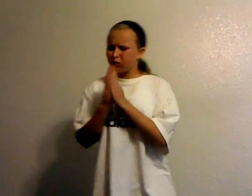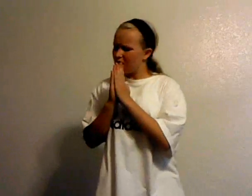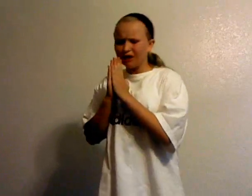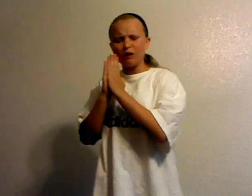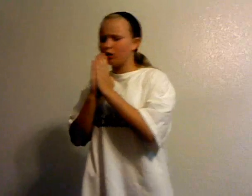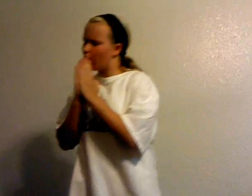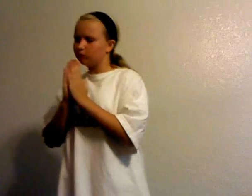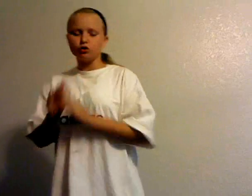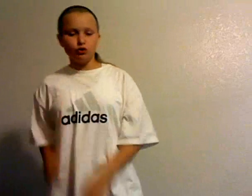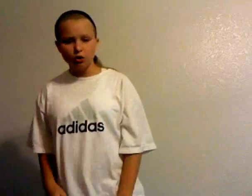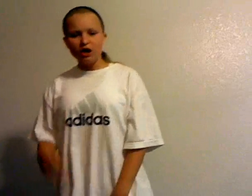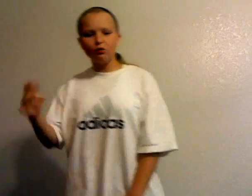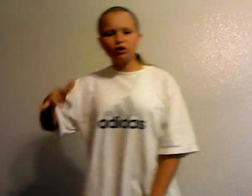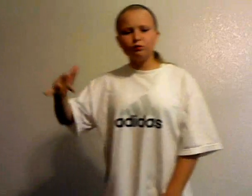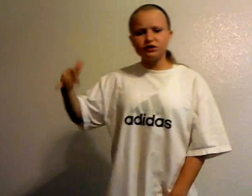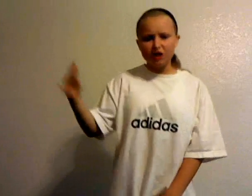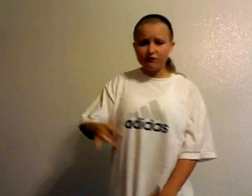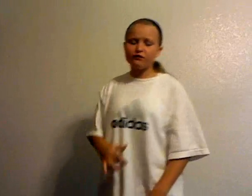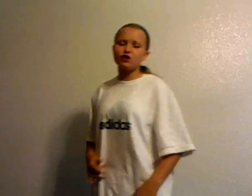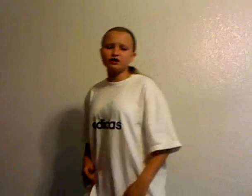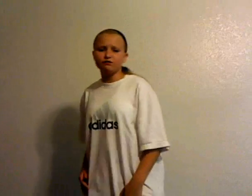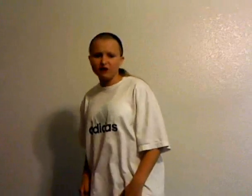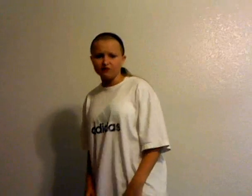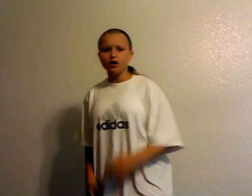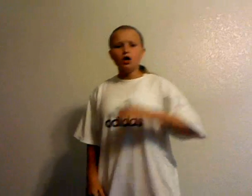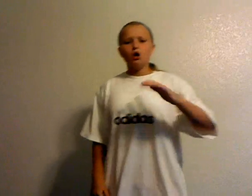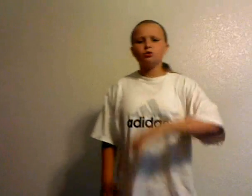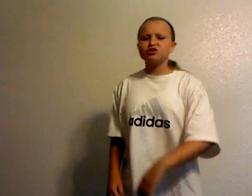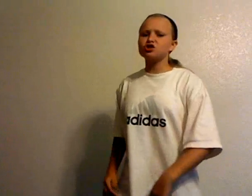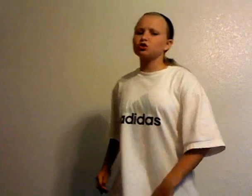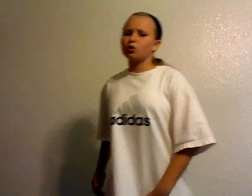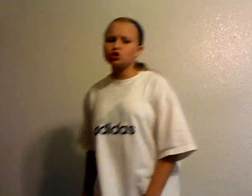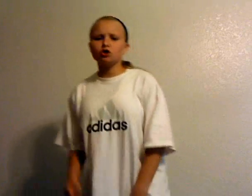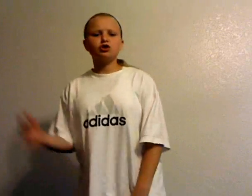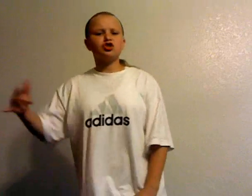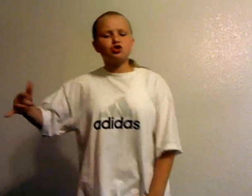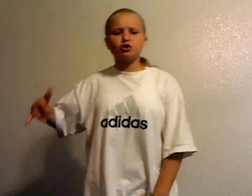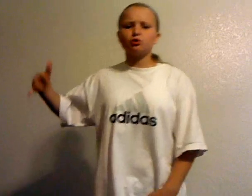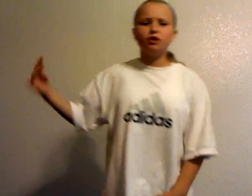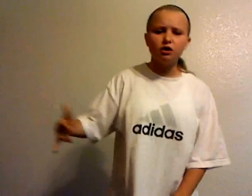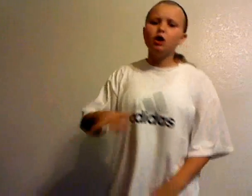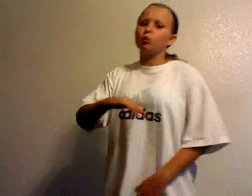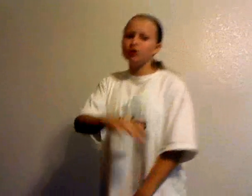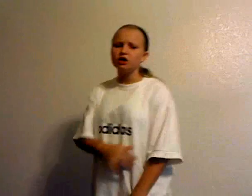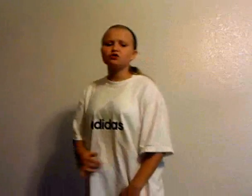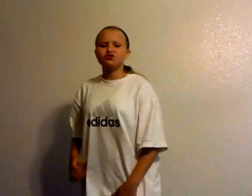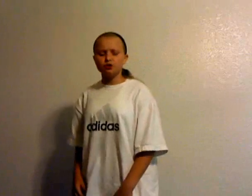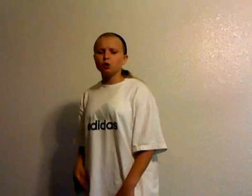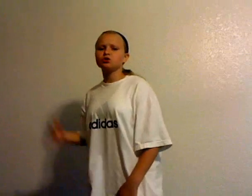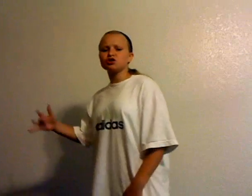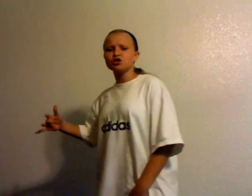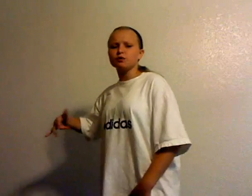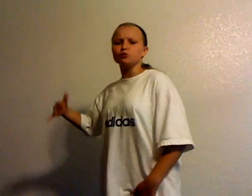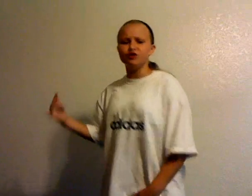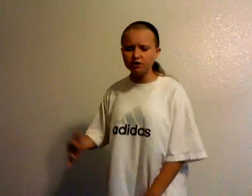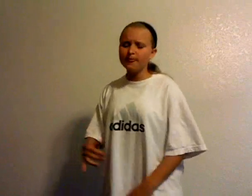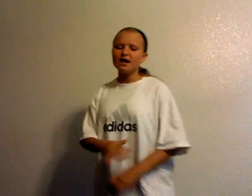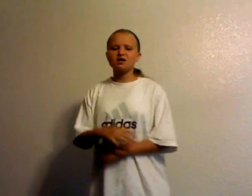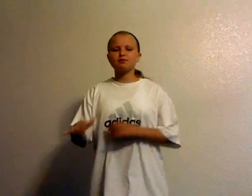just pray and God will come to you You will keep you safe, if you get the faith On us, she's the coach and the church to heal Wait, and you're still on the streets to make a deal I